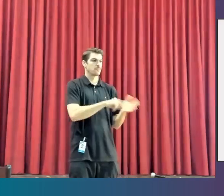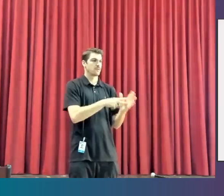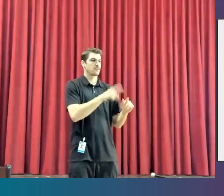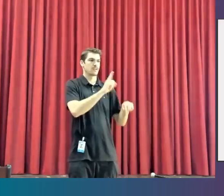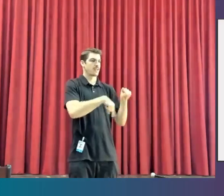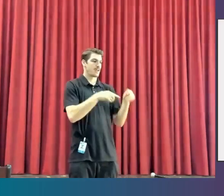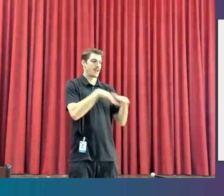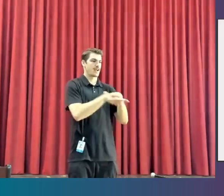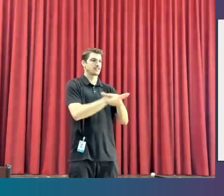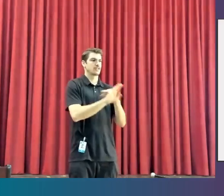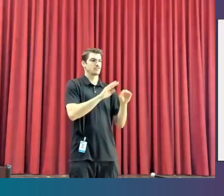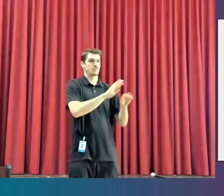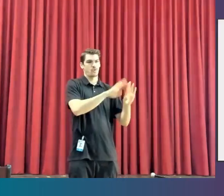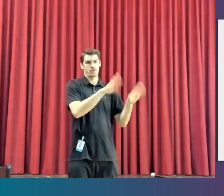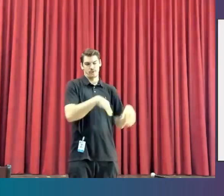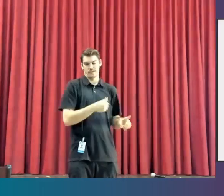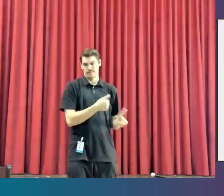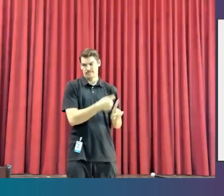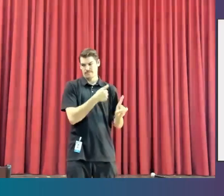access your unit.